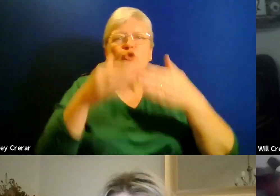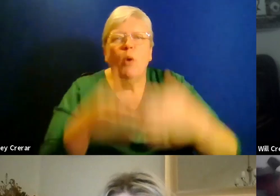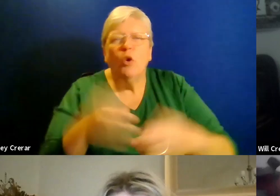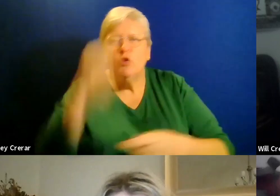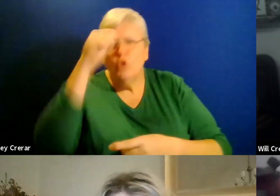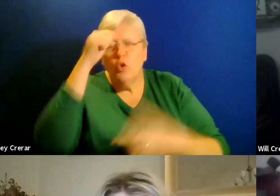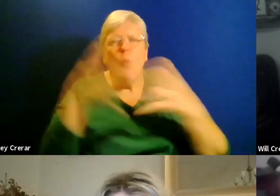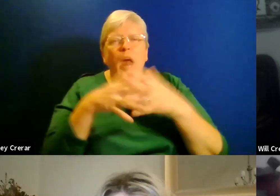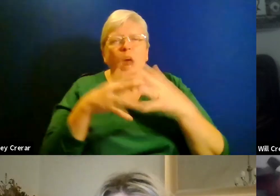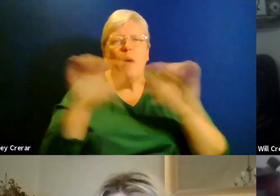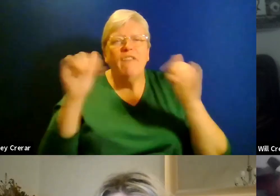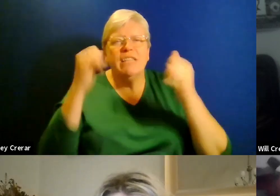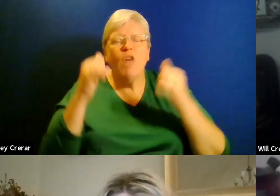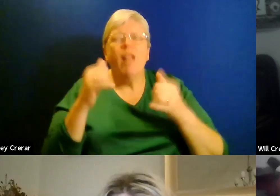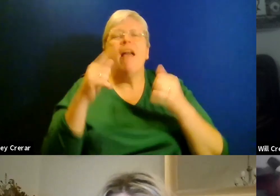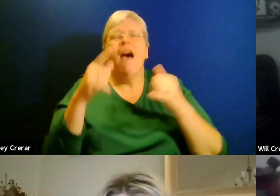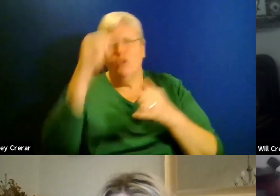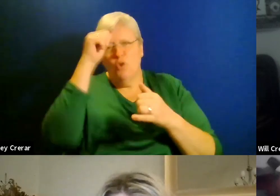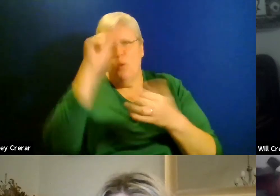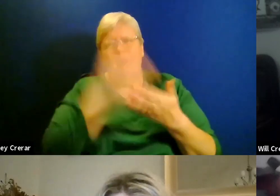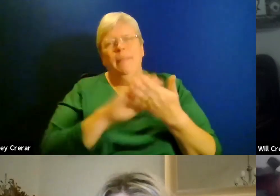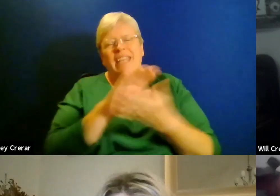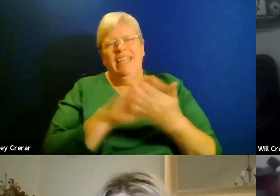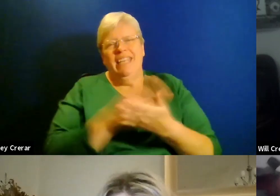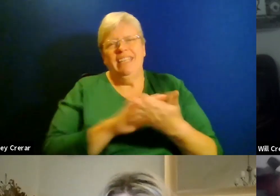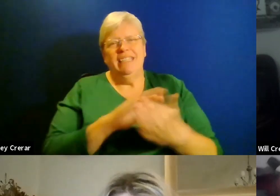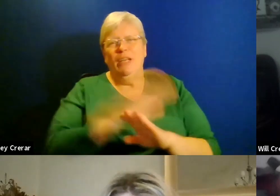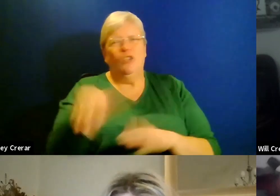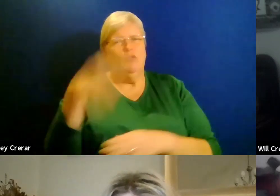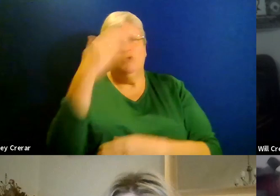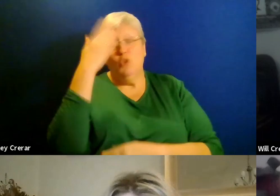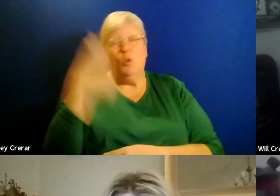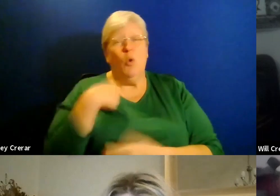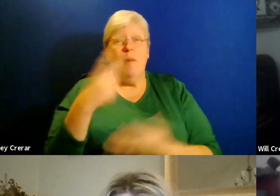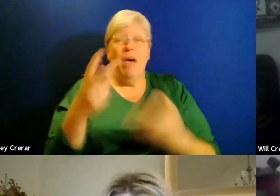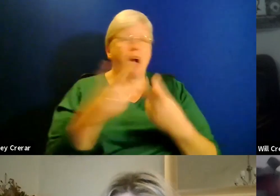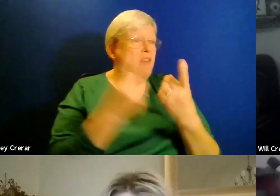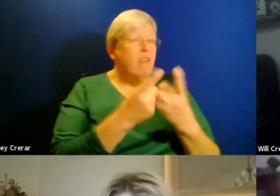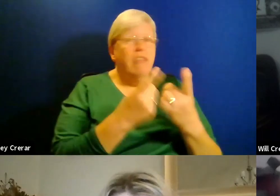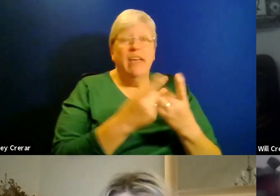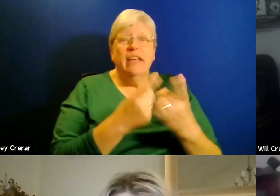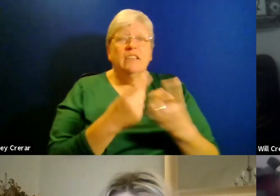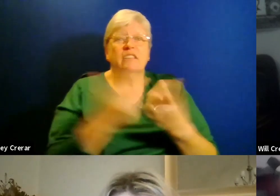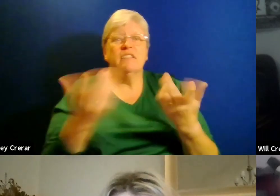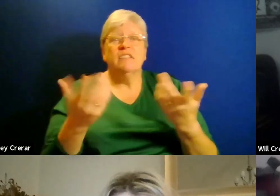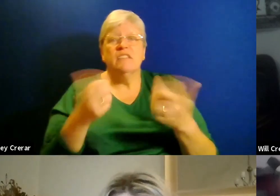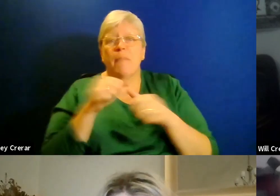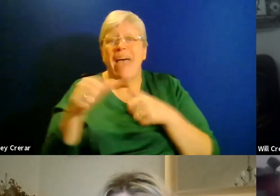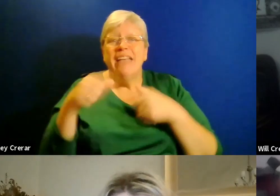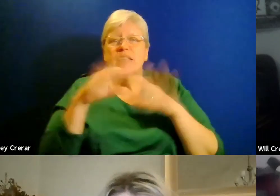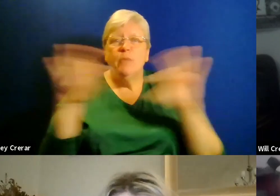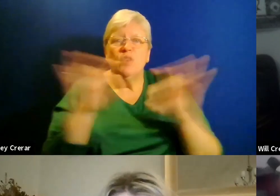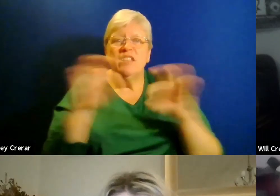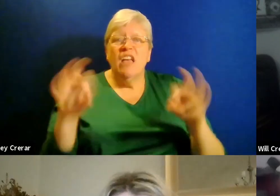WayWORD Festival is, right? But you might not necessarily be aware of all the other good things. You might not know where to find the best music. You might